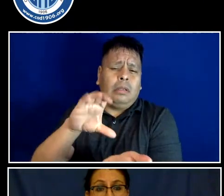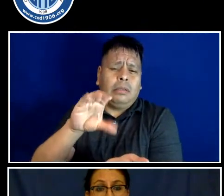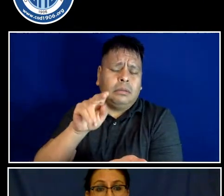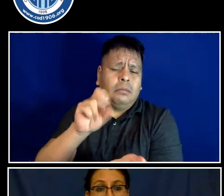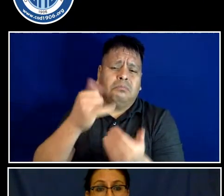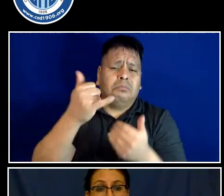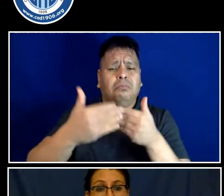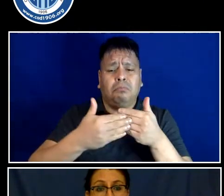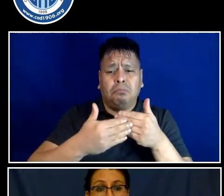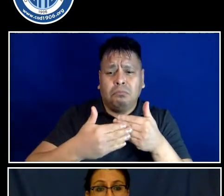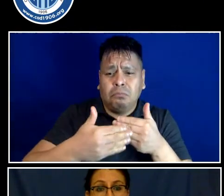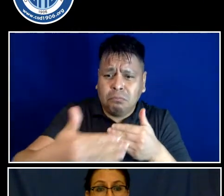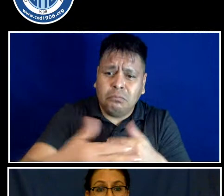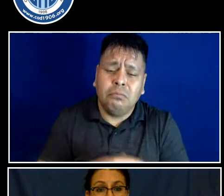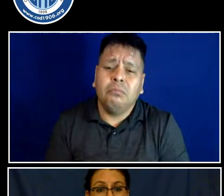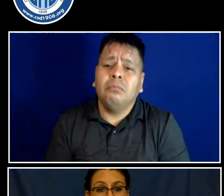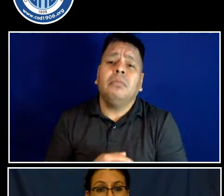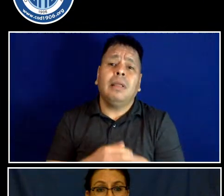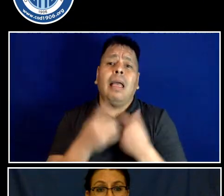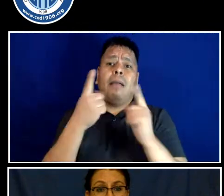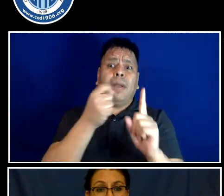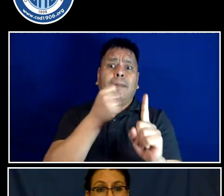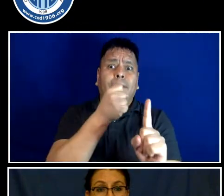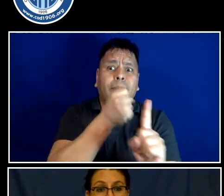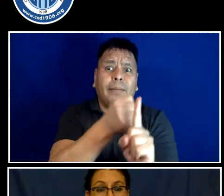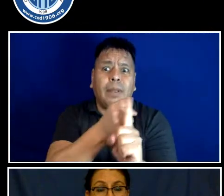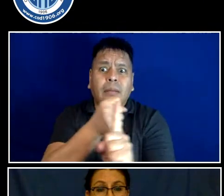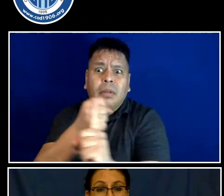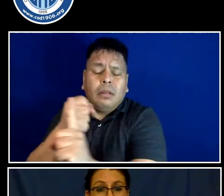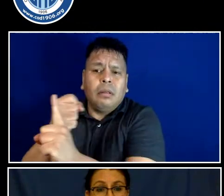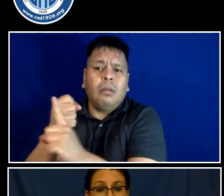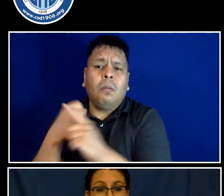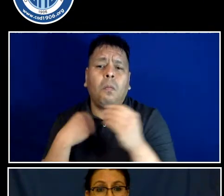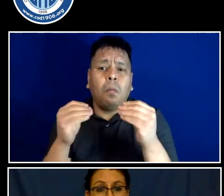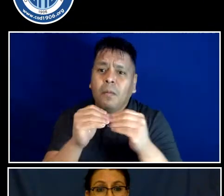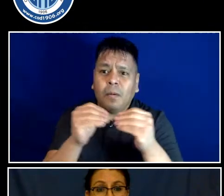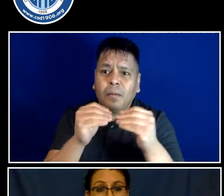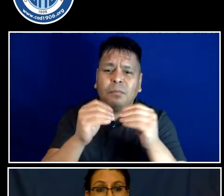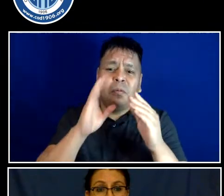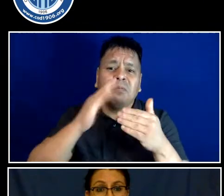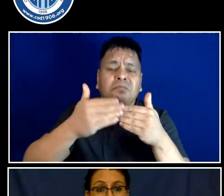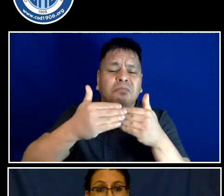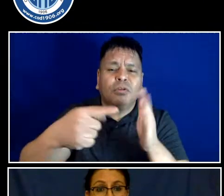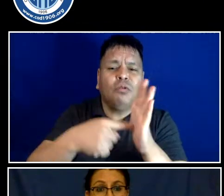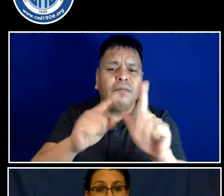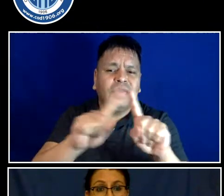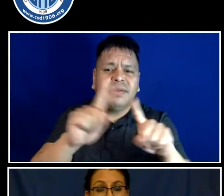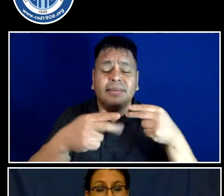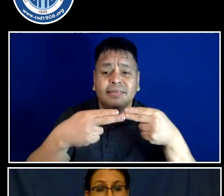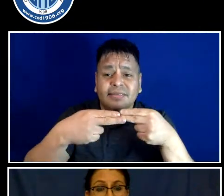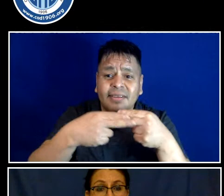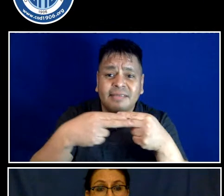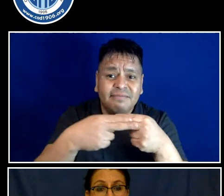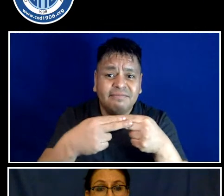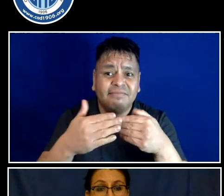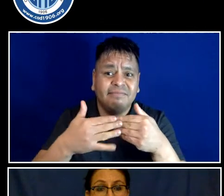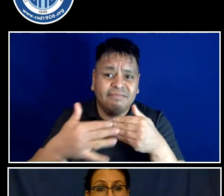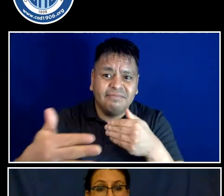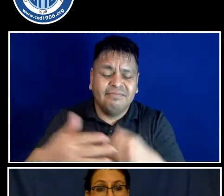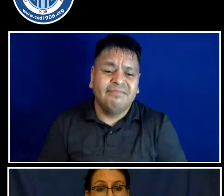to administer both terms in their documentation for the census, and that being Hispanic and Latino or